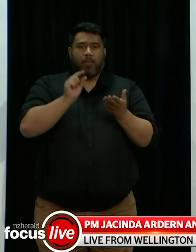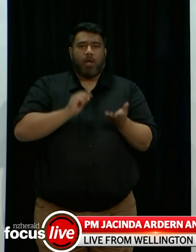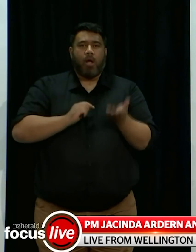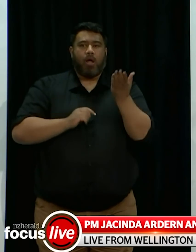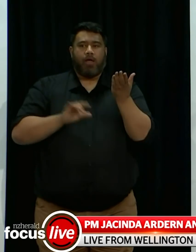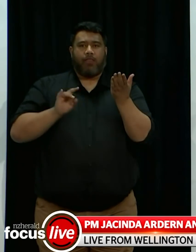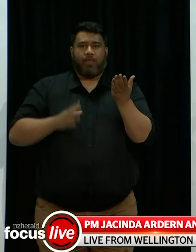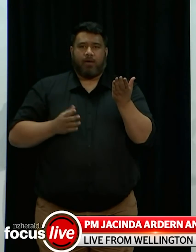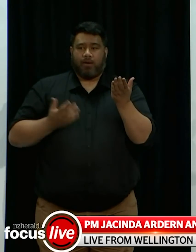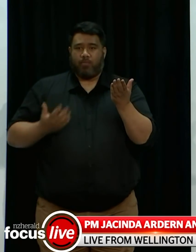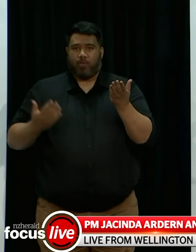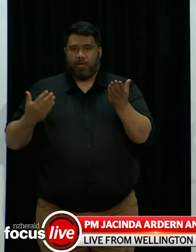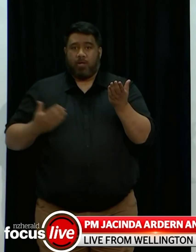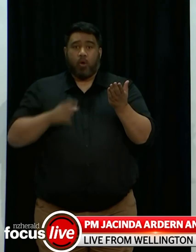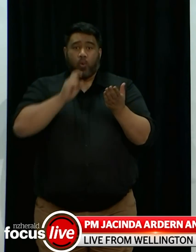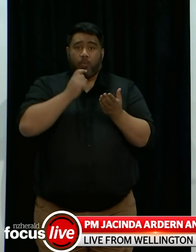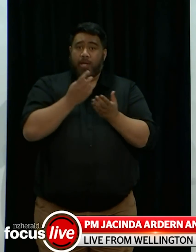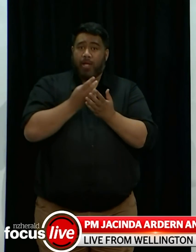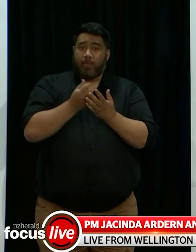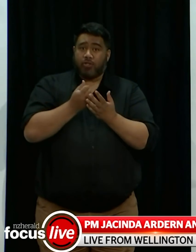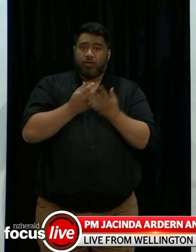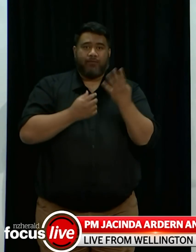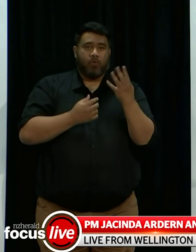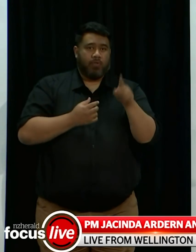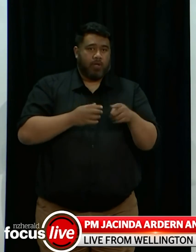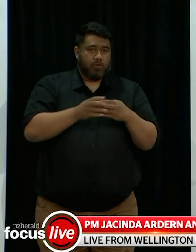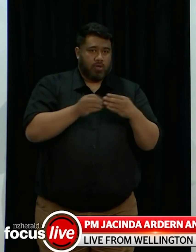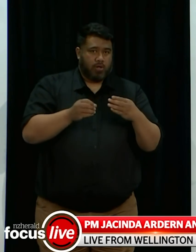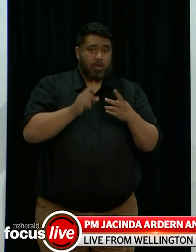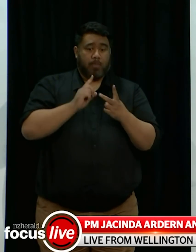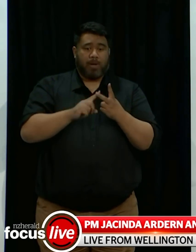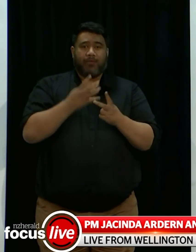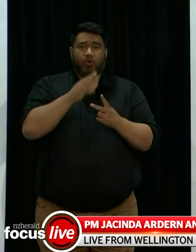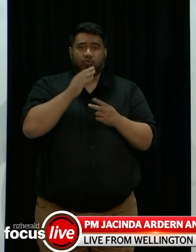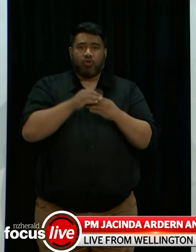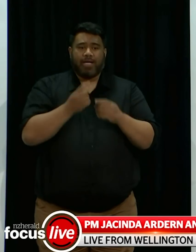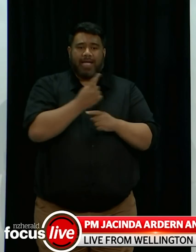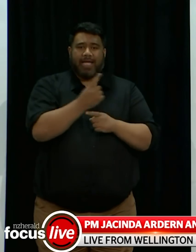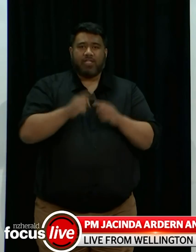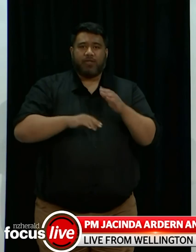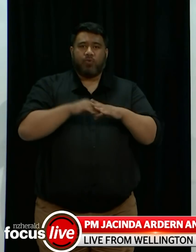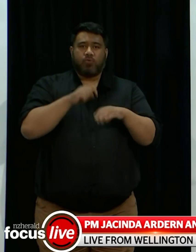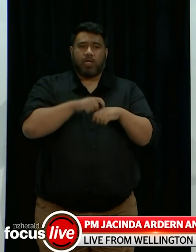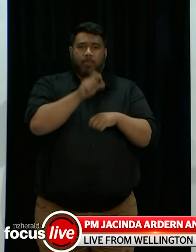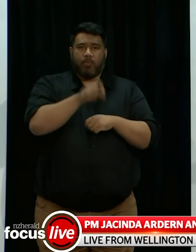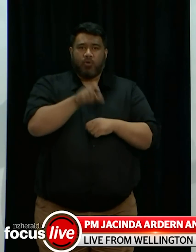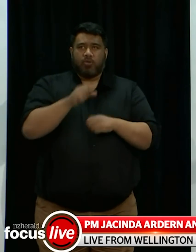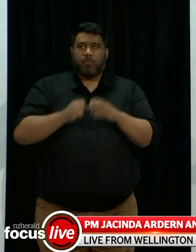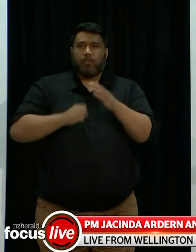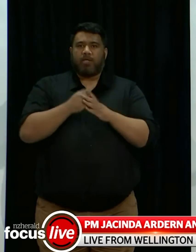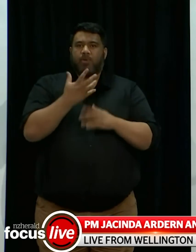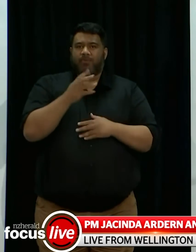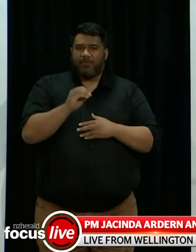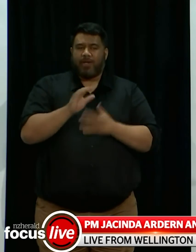current RSP, which will be $4,000, plus $400 per FTE, up to a maximum of 50 FTEs,